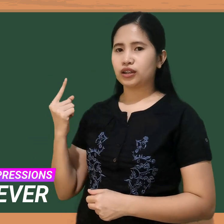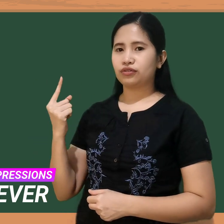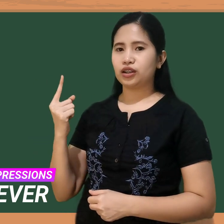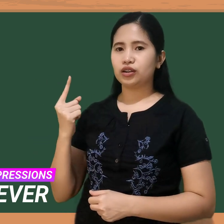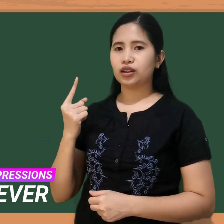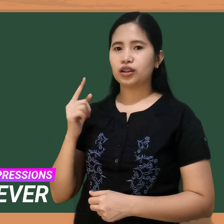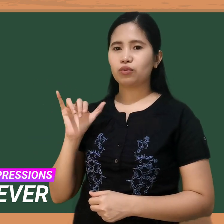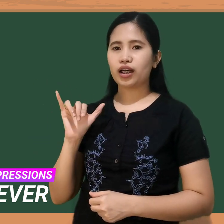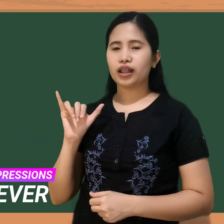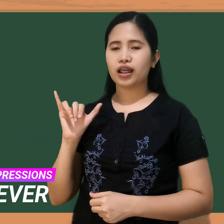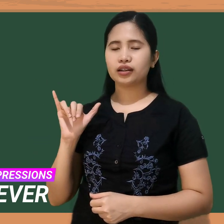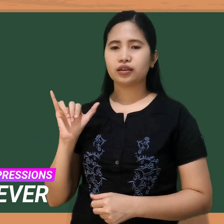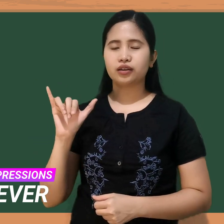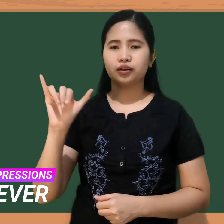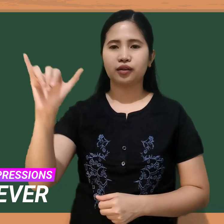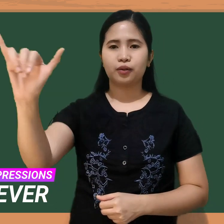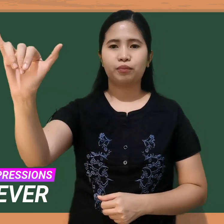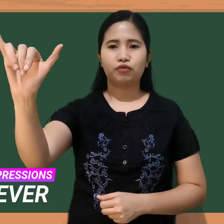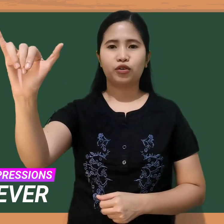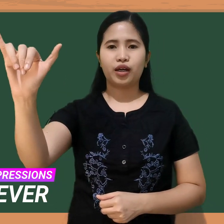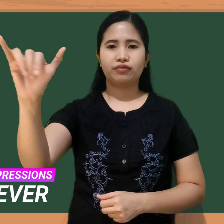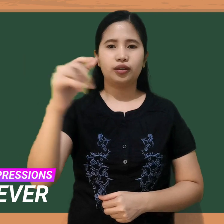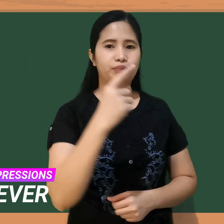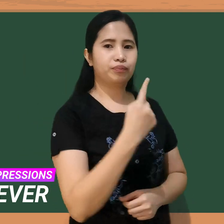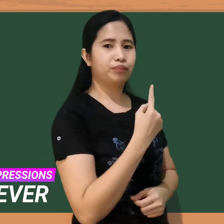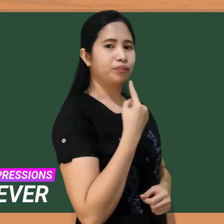Index finger, Y hand, forever.